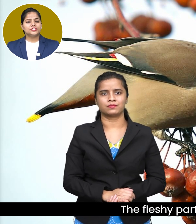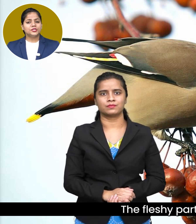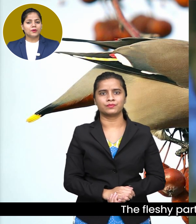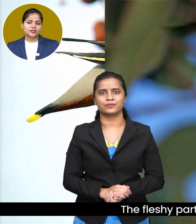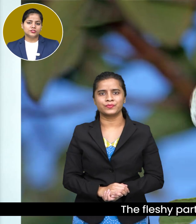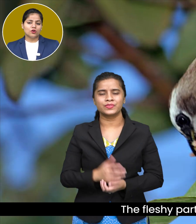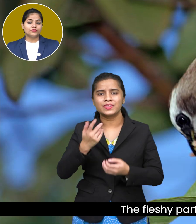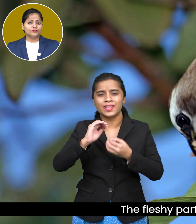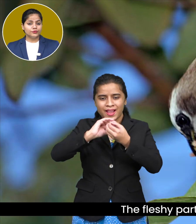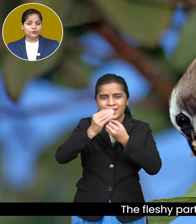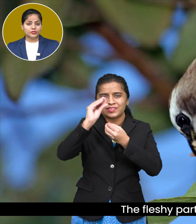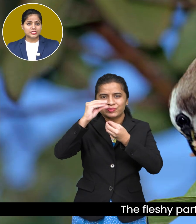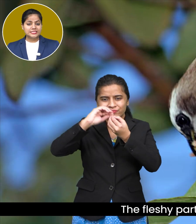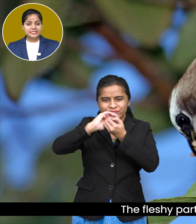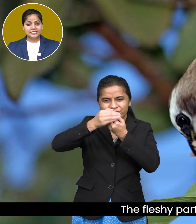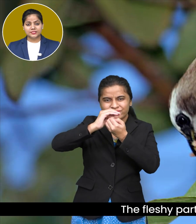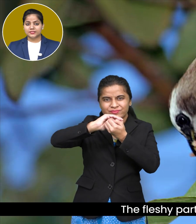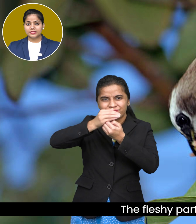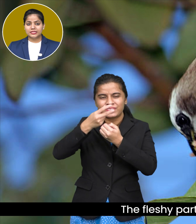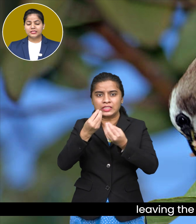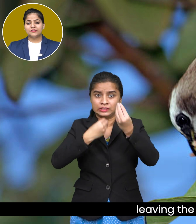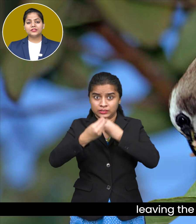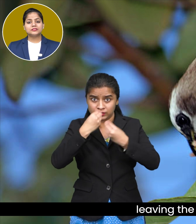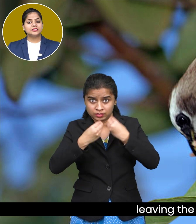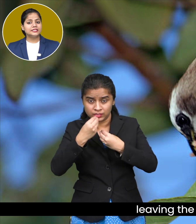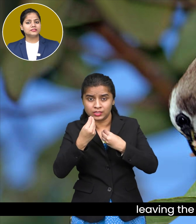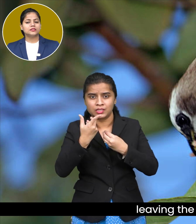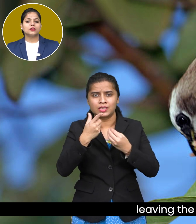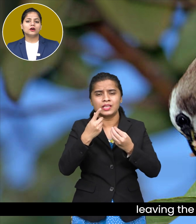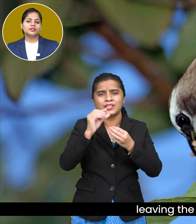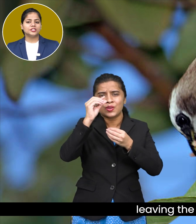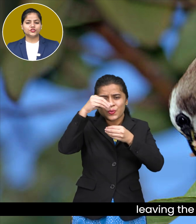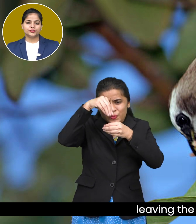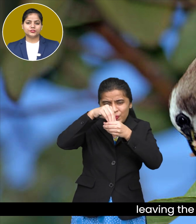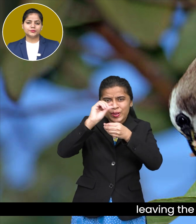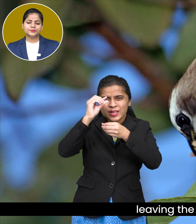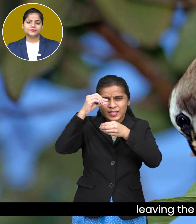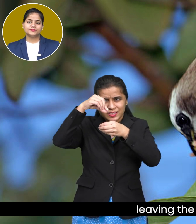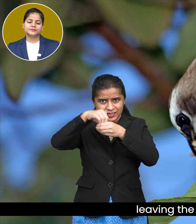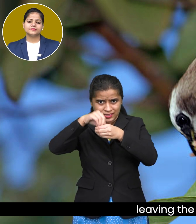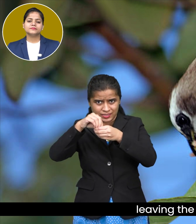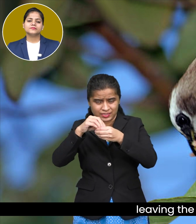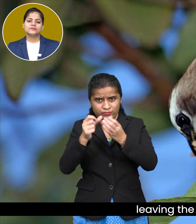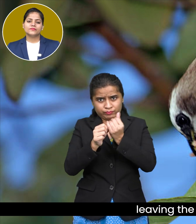The fleshy part of the fruit is eaten, leaving the seeds uninjured.